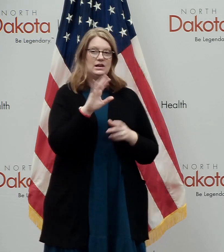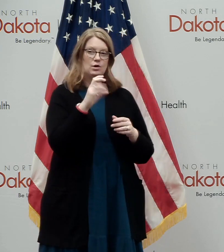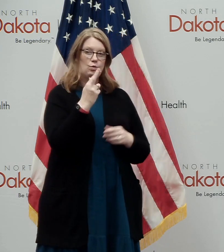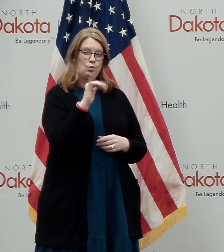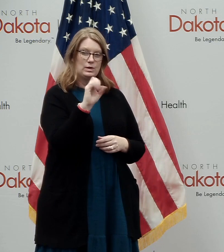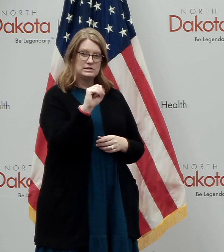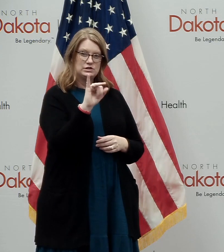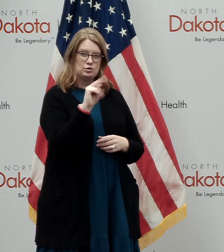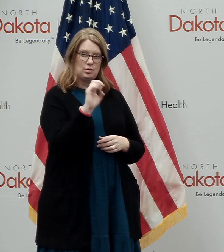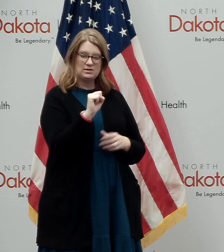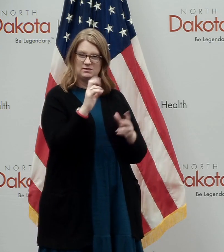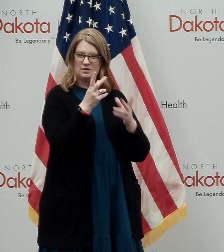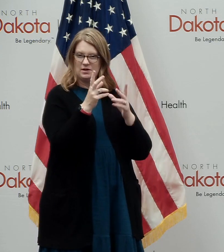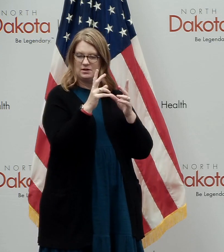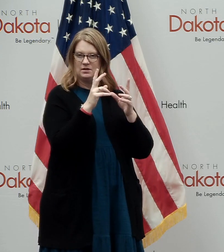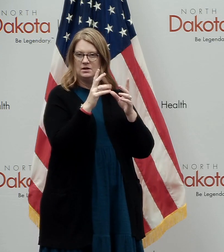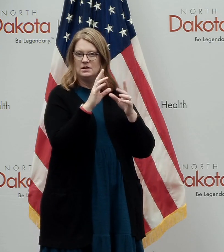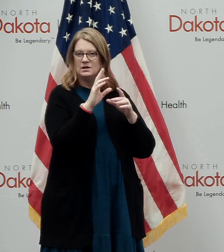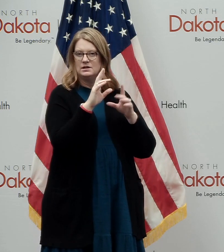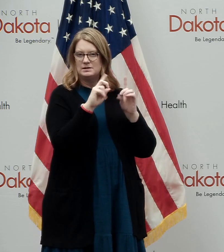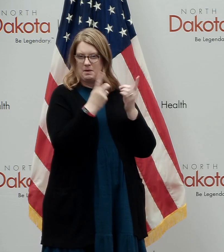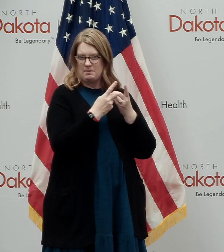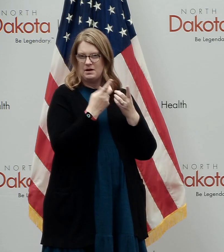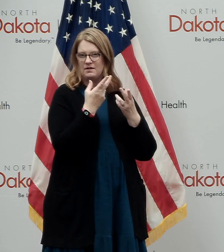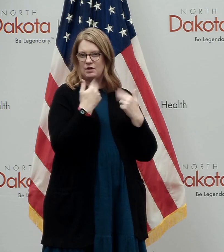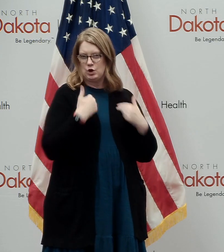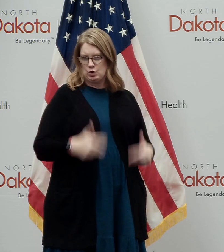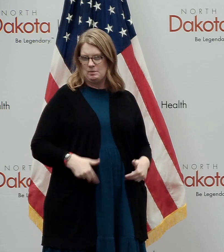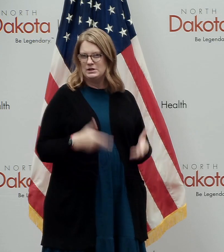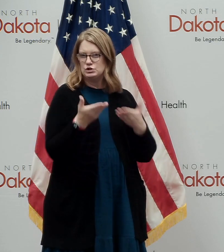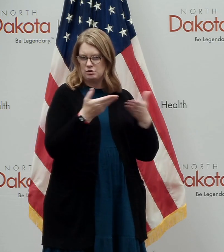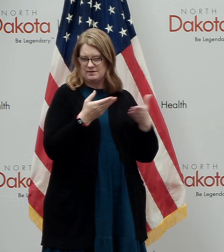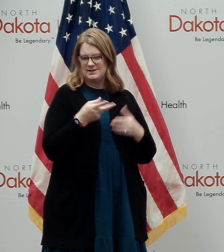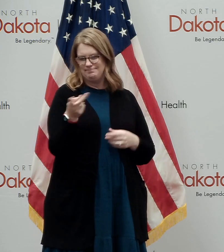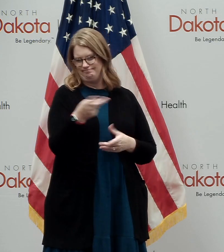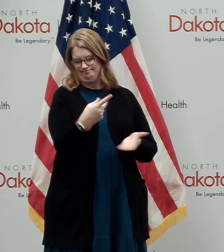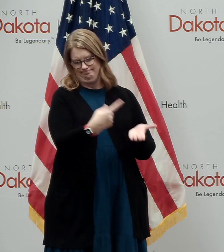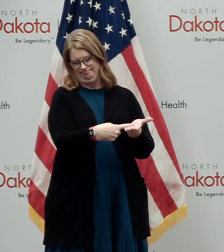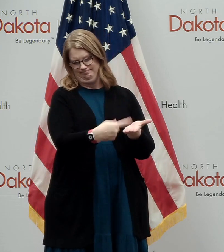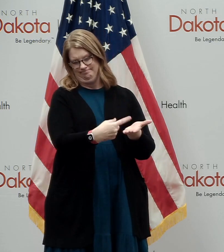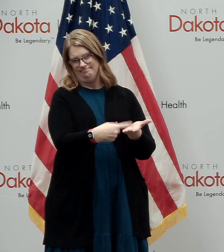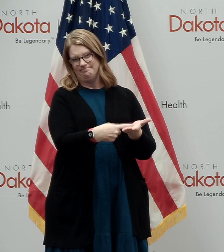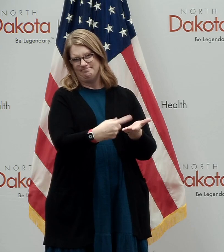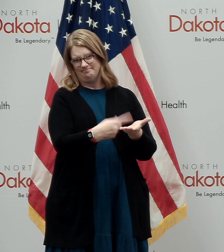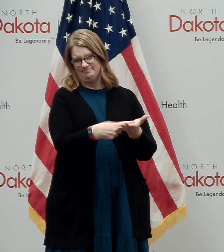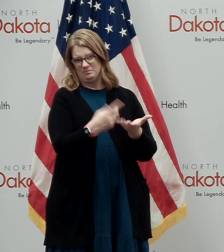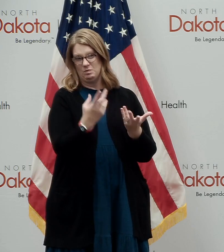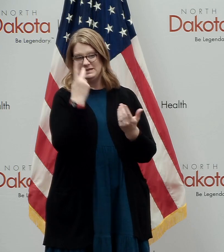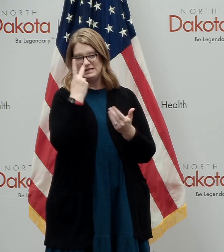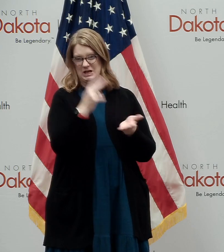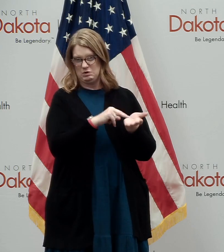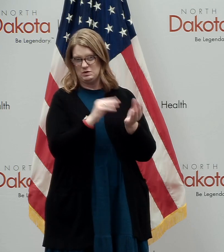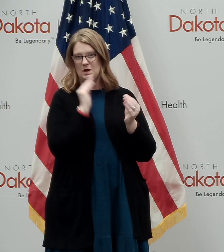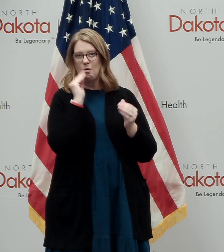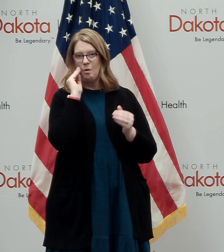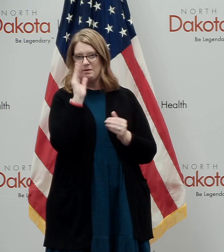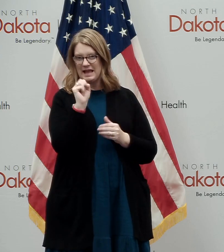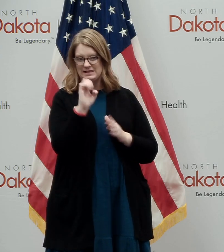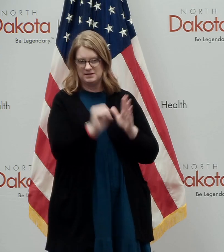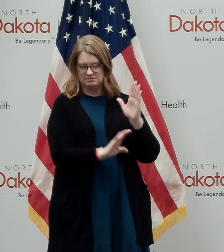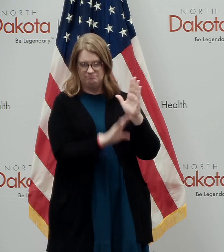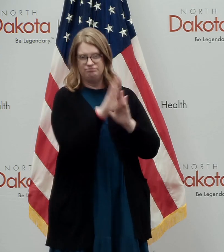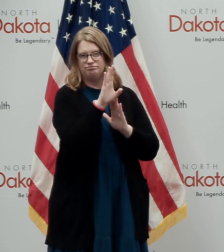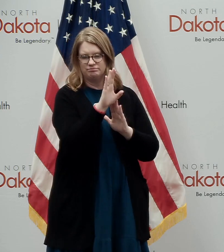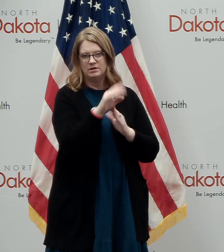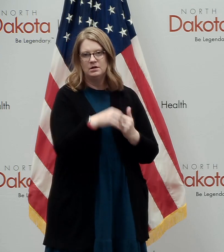Jones worked on a plan to address this uptick that we're seeing in long-term care cases. We do now have